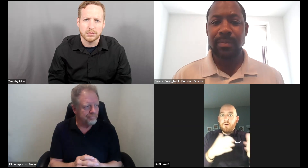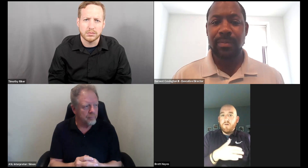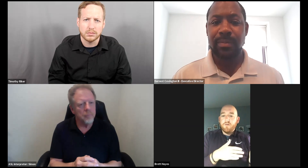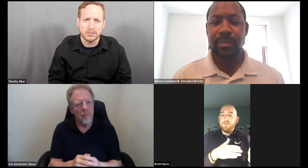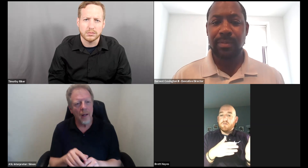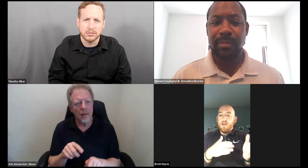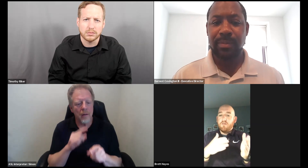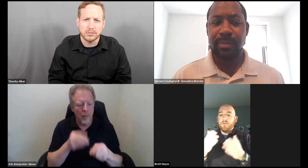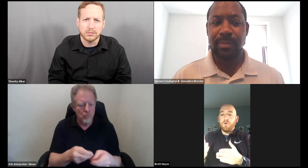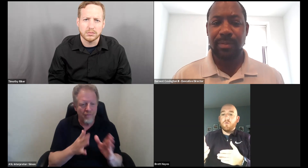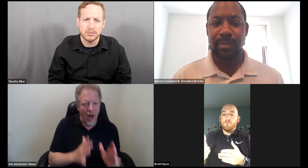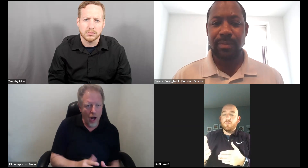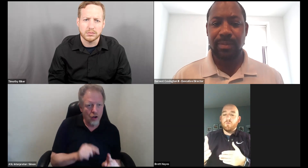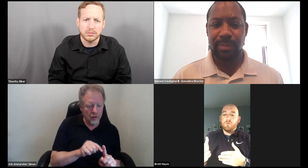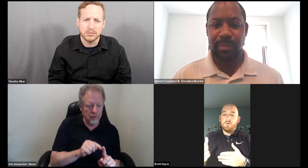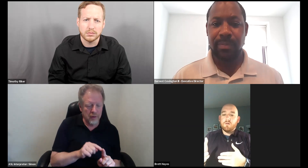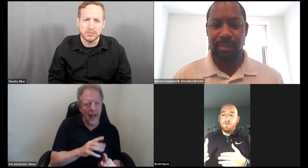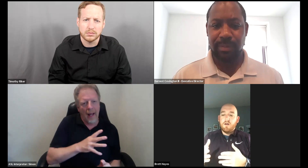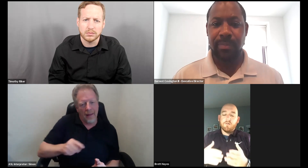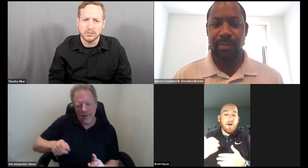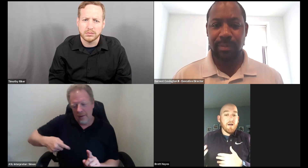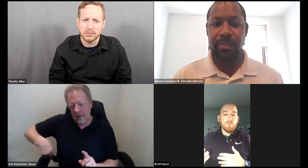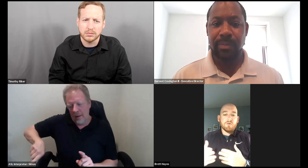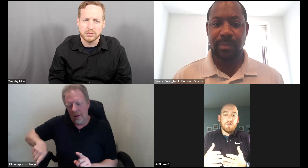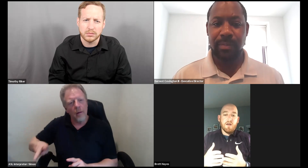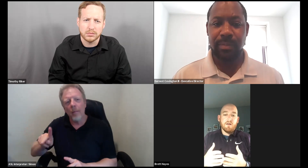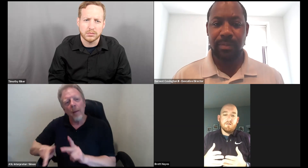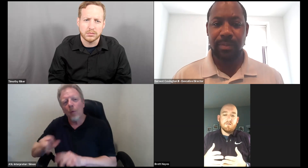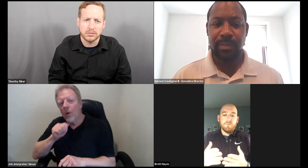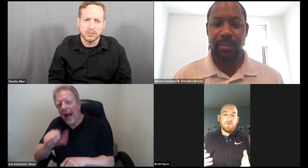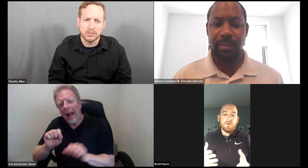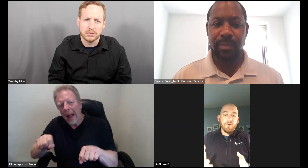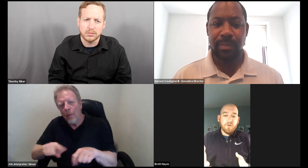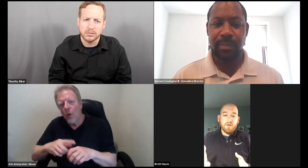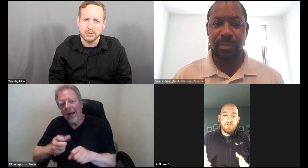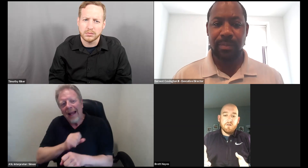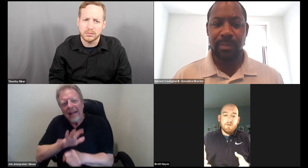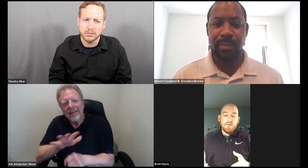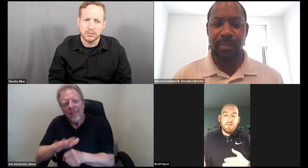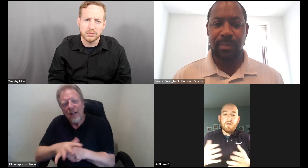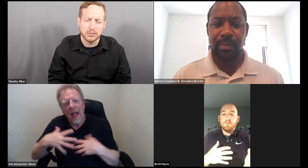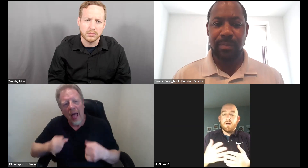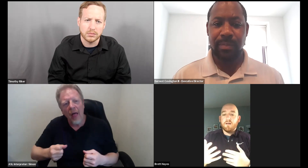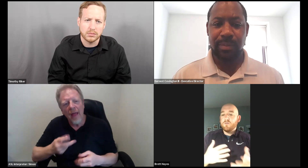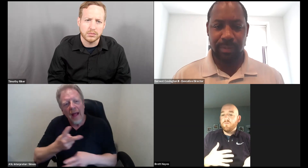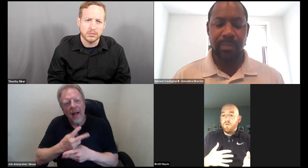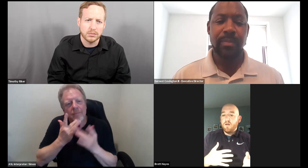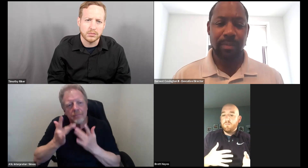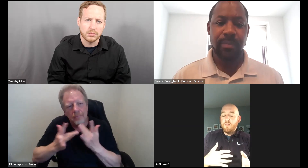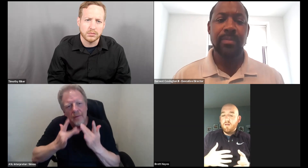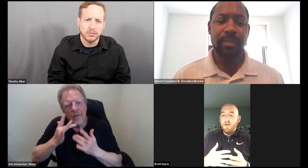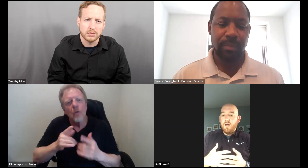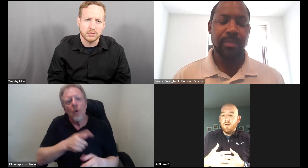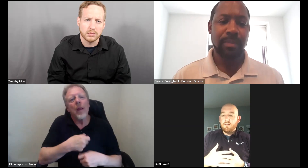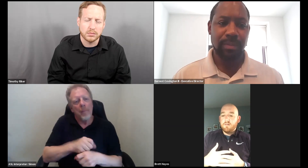between the providers and for those who are not able to get sufficient health care. They make that connection for